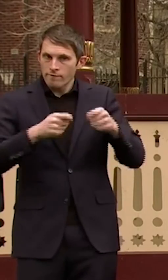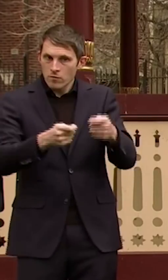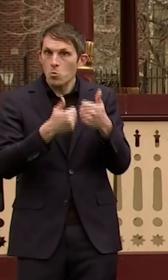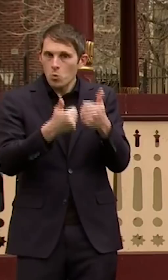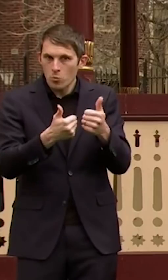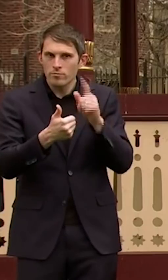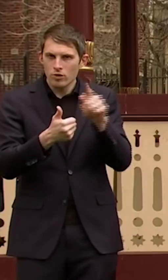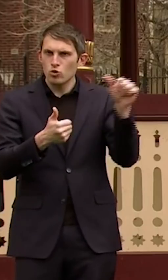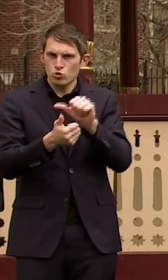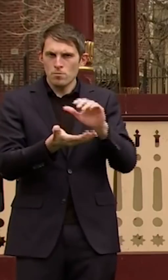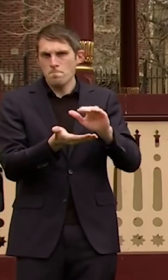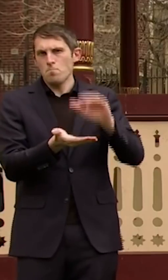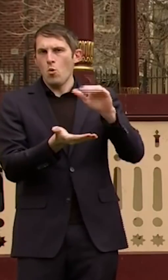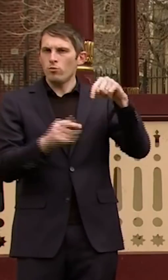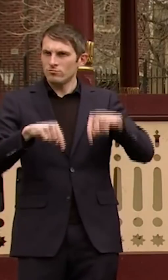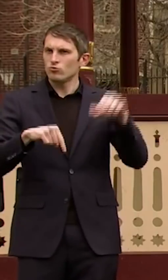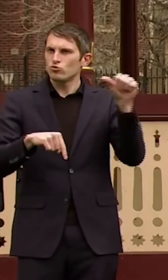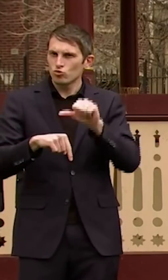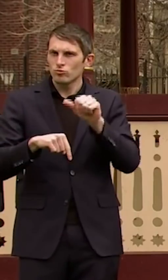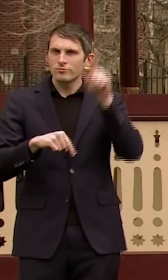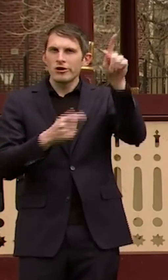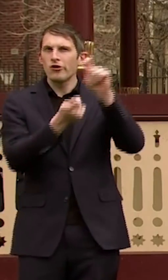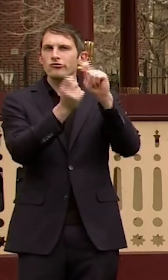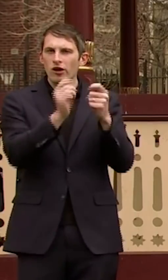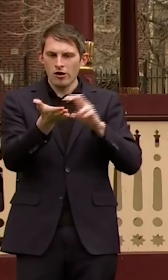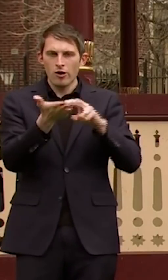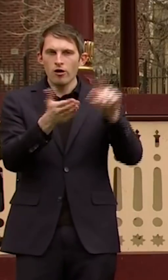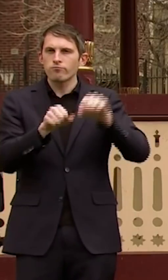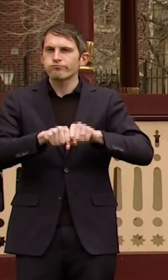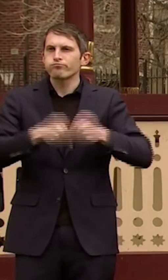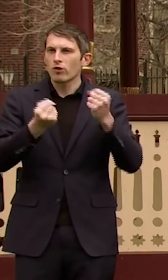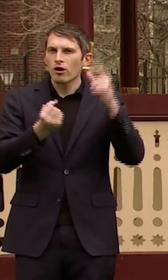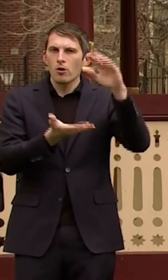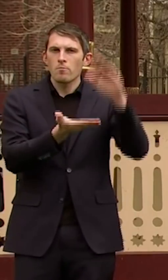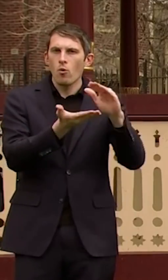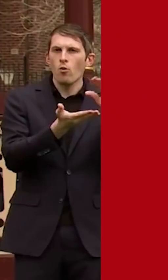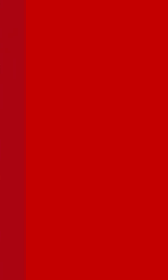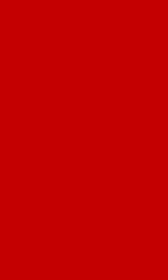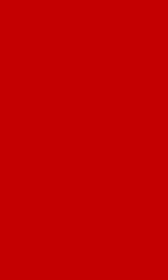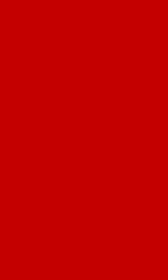else. That's just not fair, and I would not be doing my job if I didn't call that out.